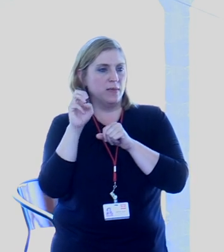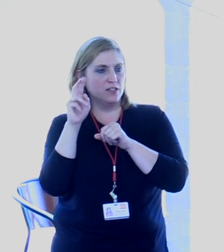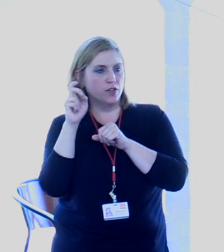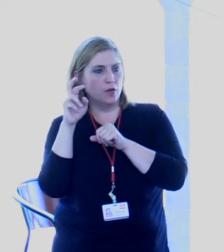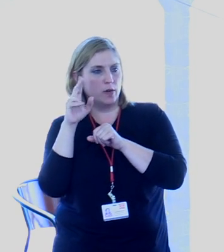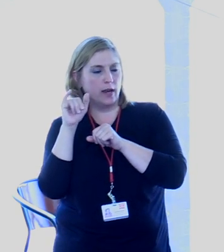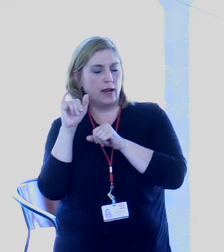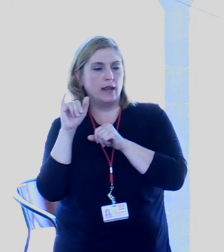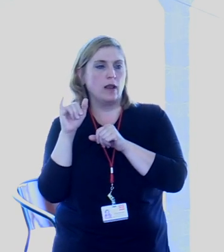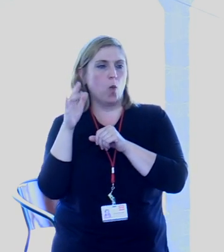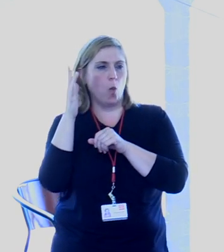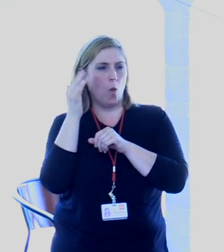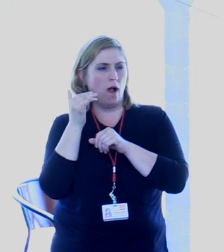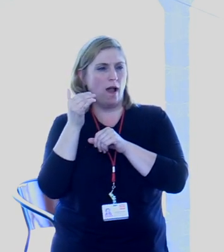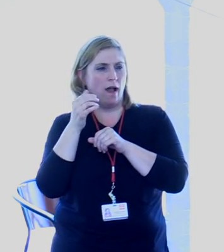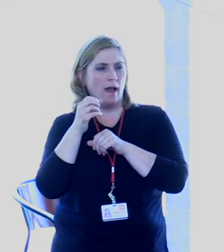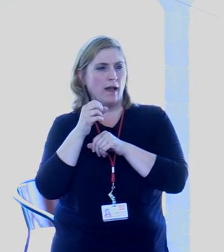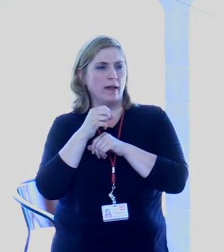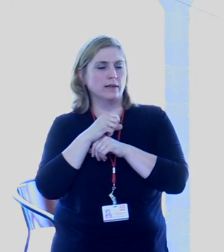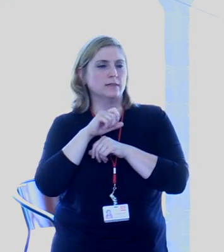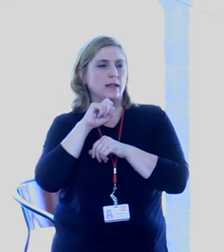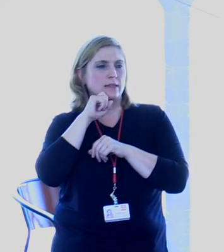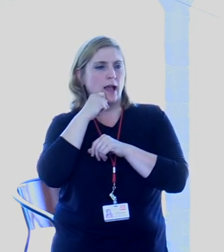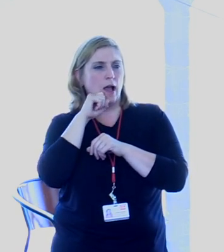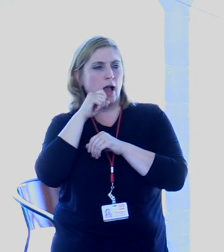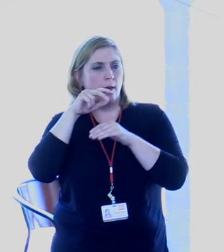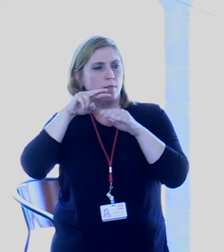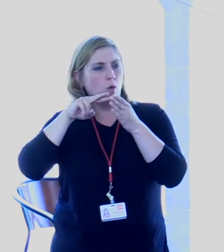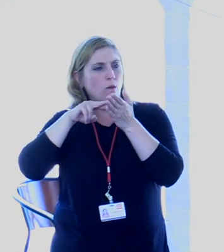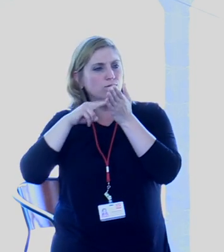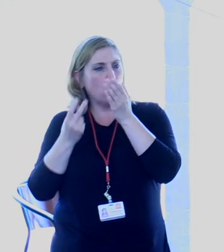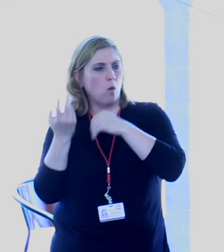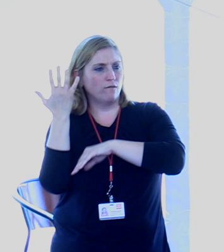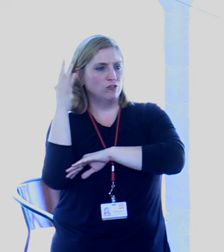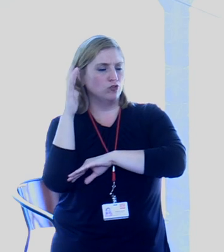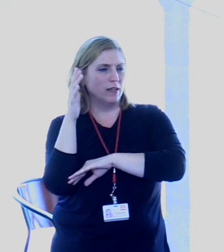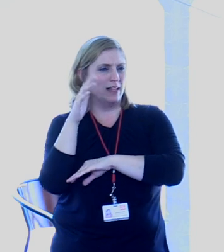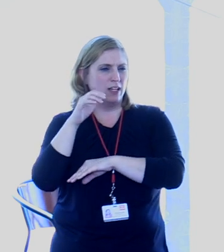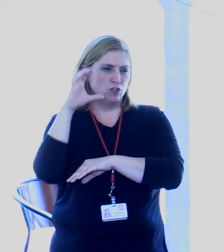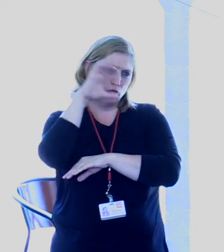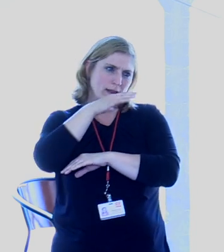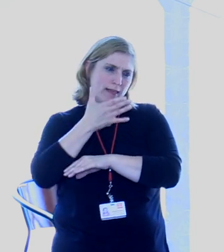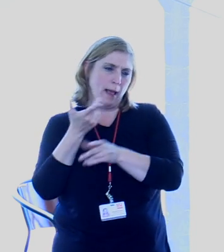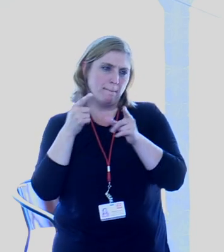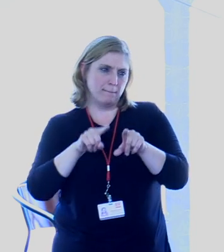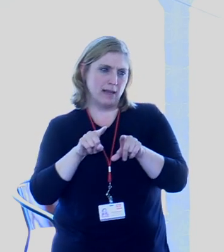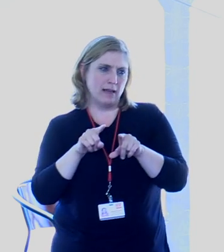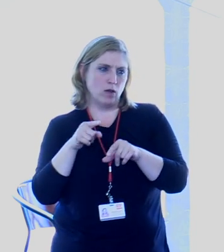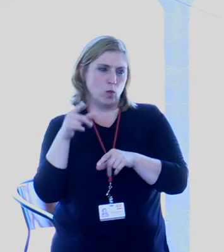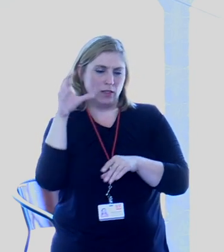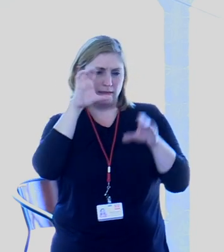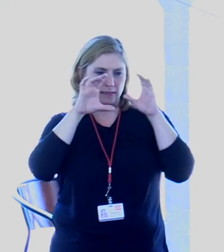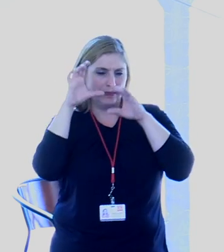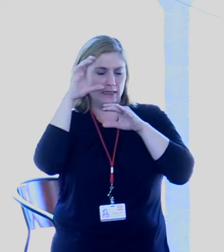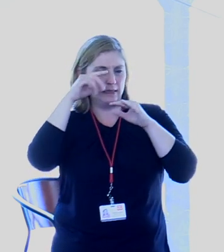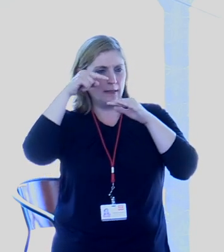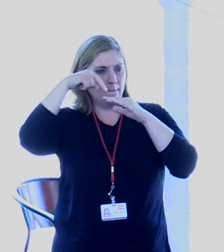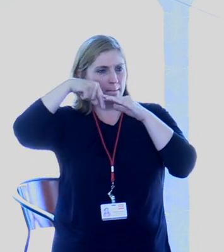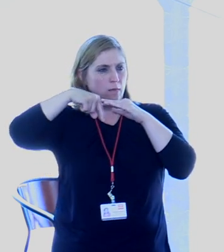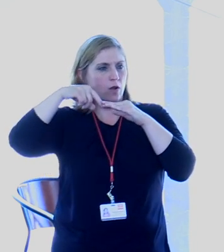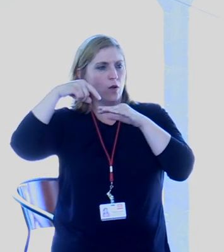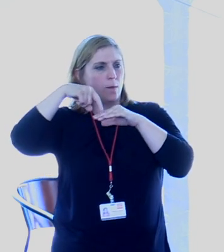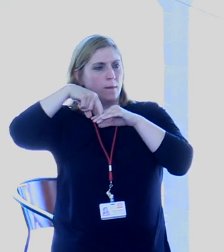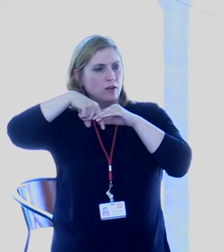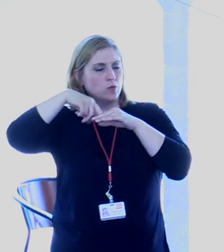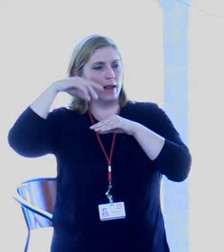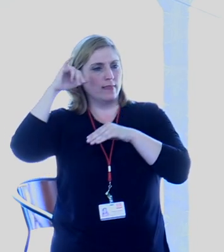Why do things fall? Why do apples fall off of trees? Why do strange things happen? Okay, we're seeking to penetrate that